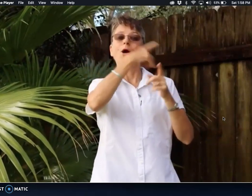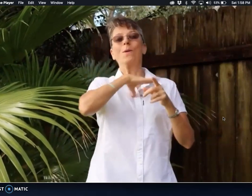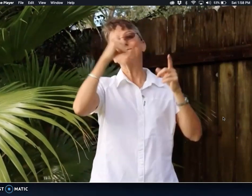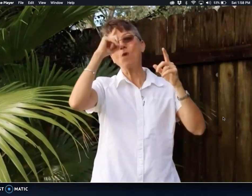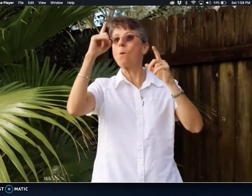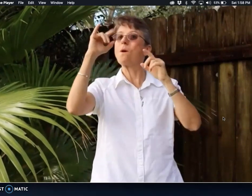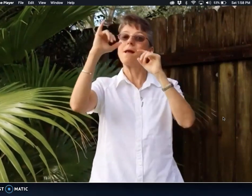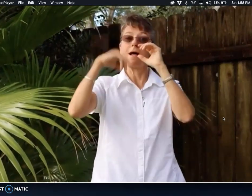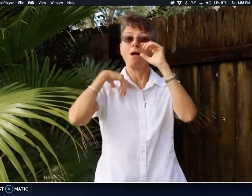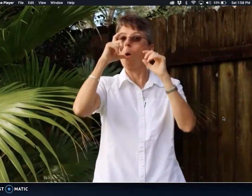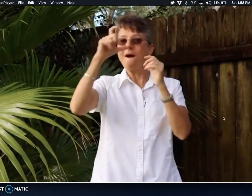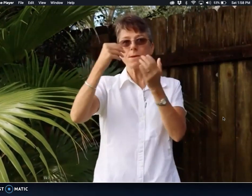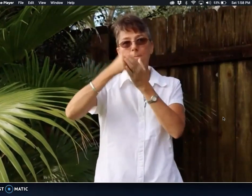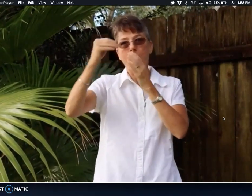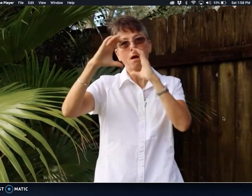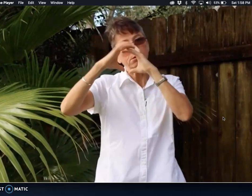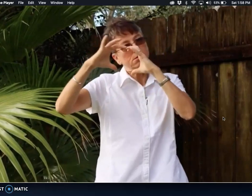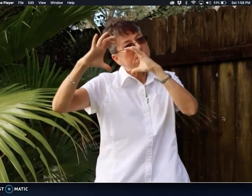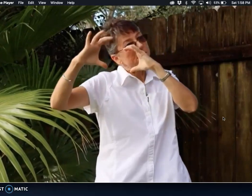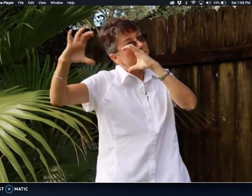the APS-C.